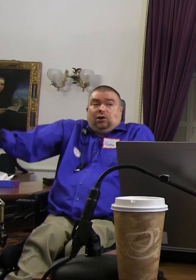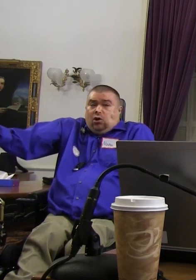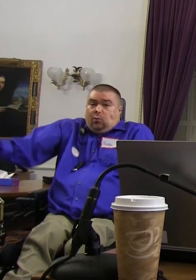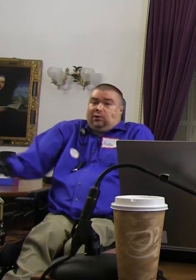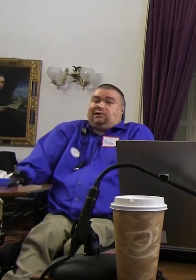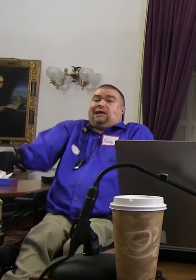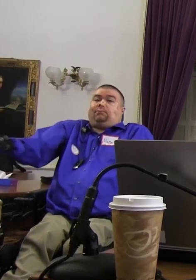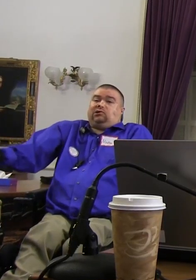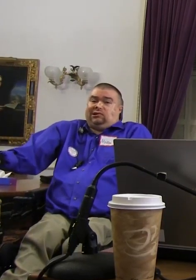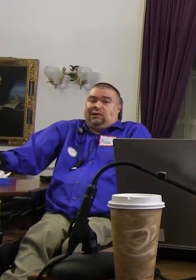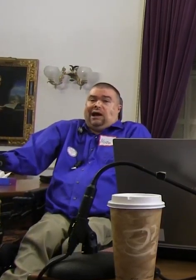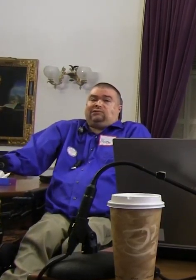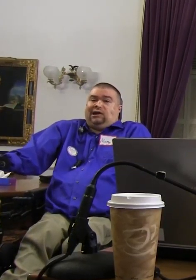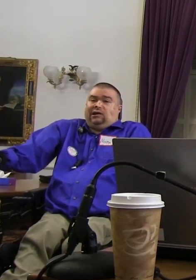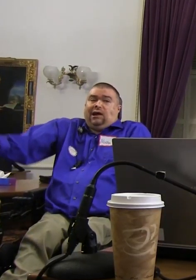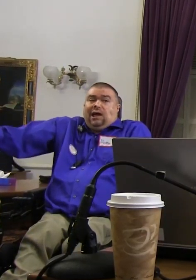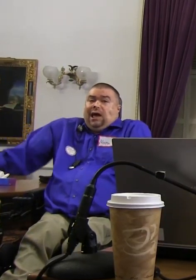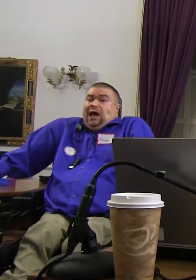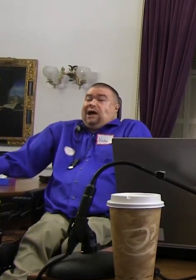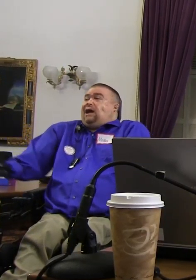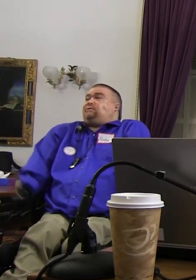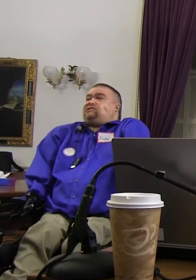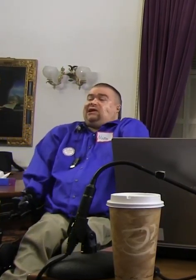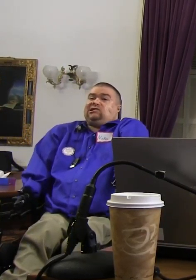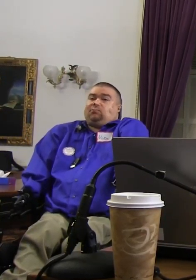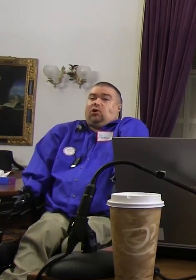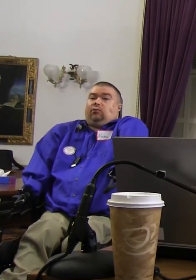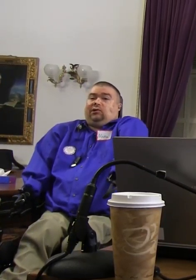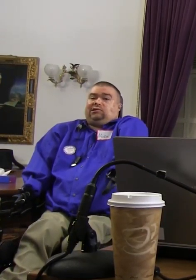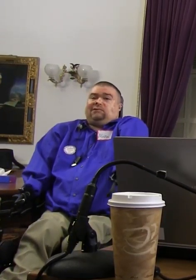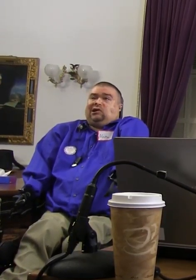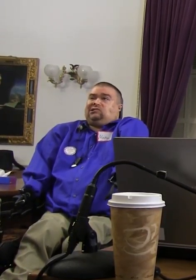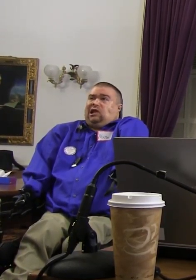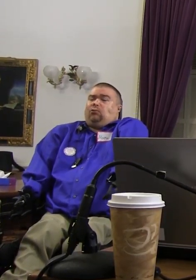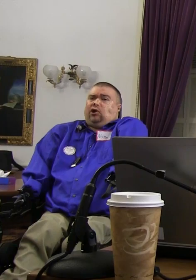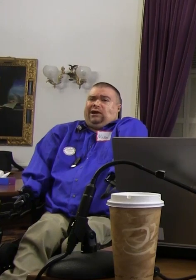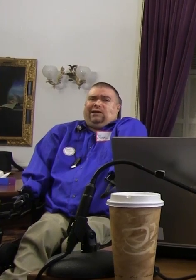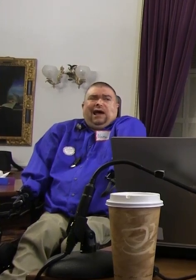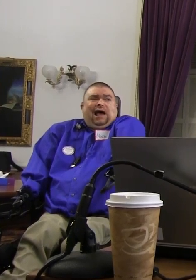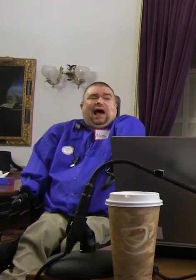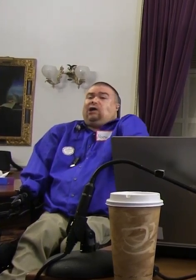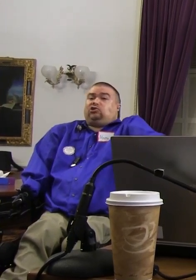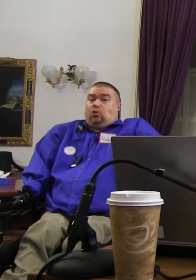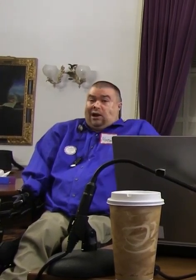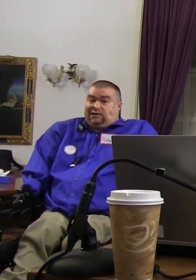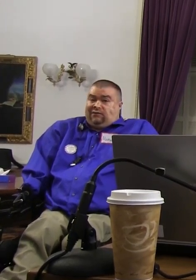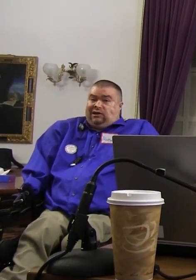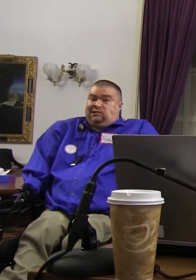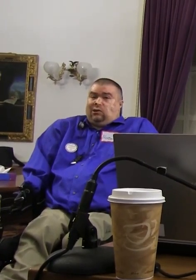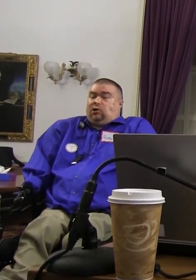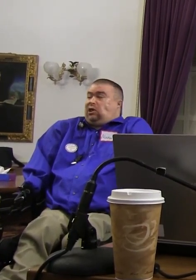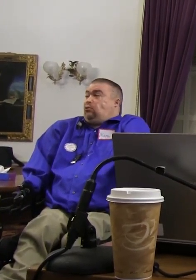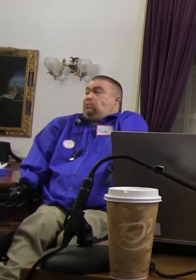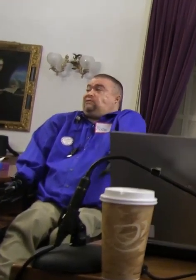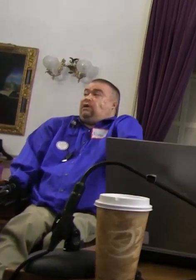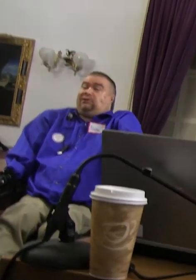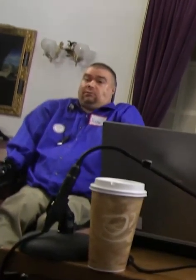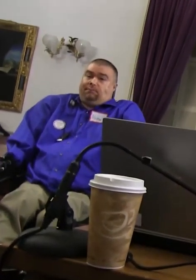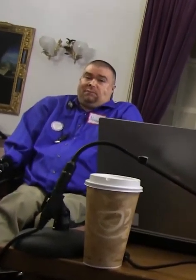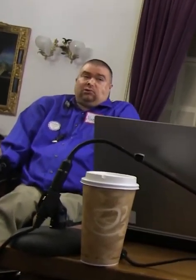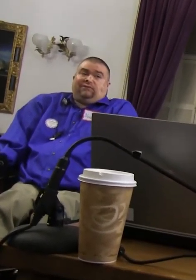we don't think that person out ceiling adaptive skiing sport really specialized a lot more and outdoor activities or